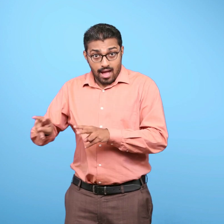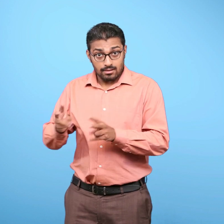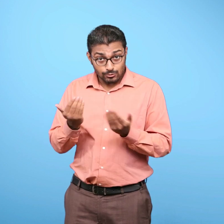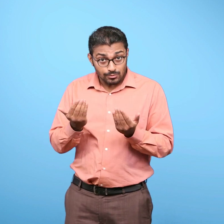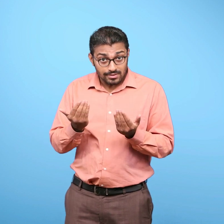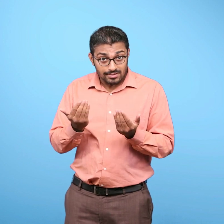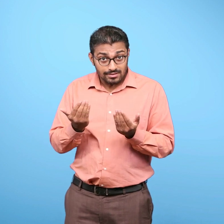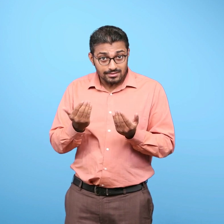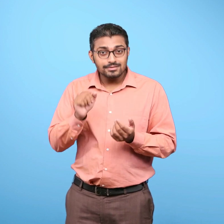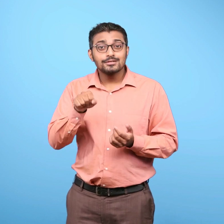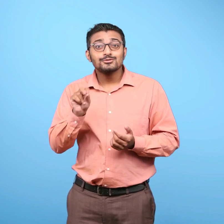Yes or no?